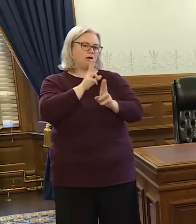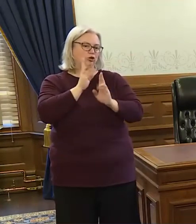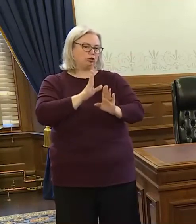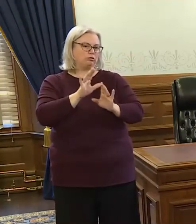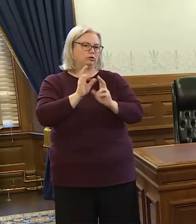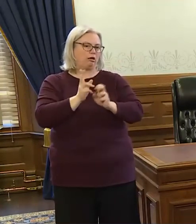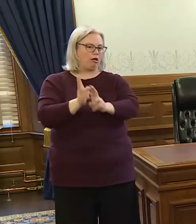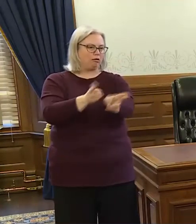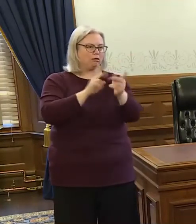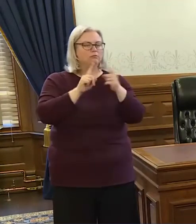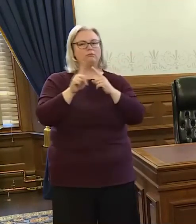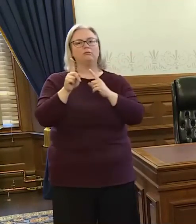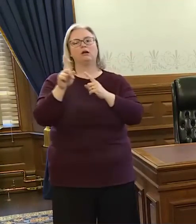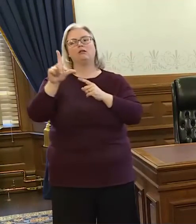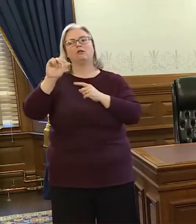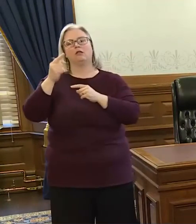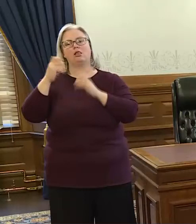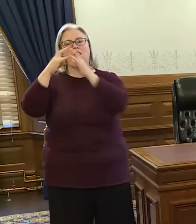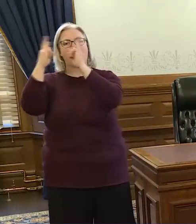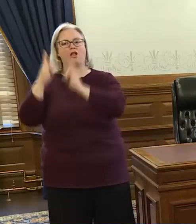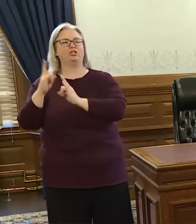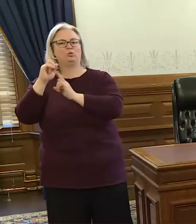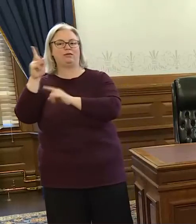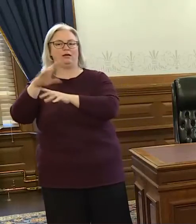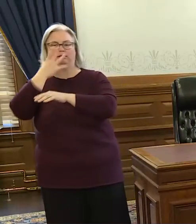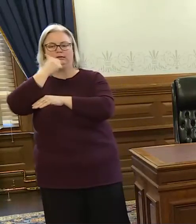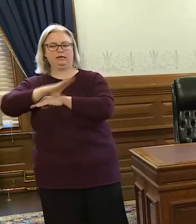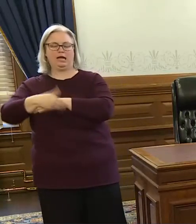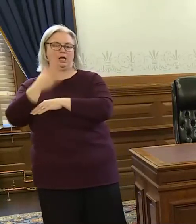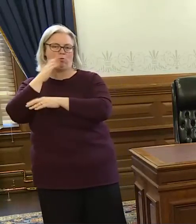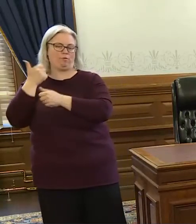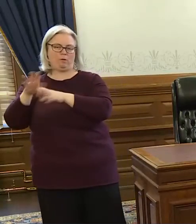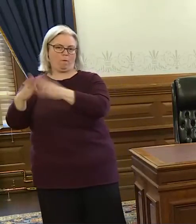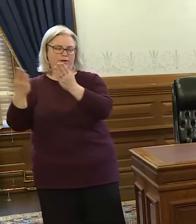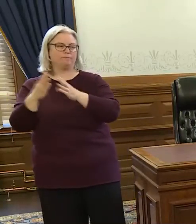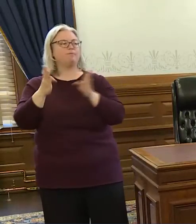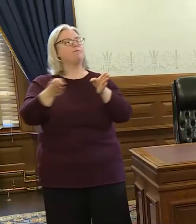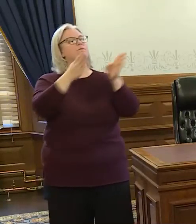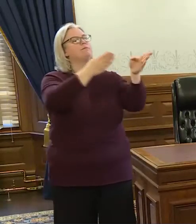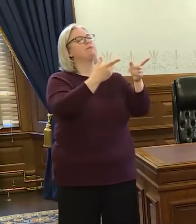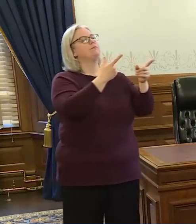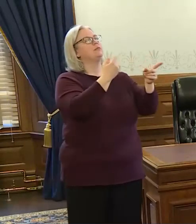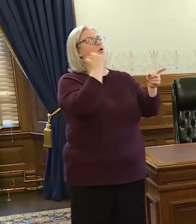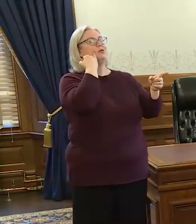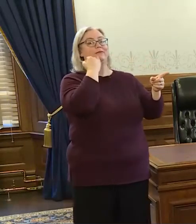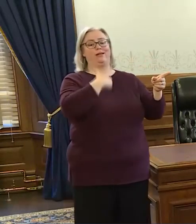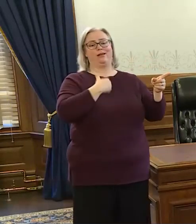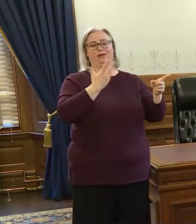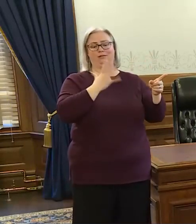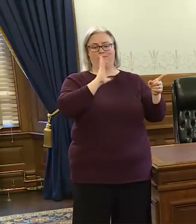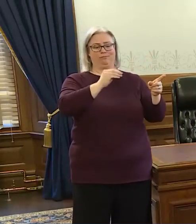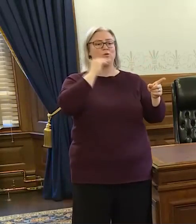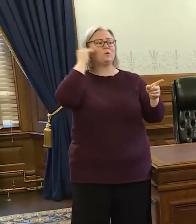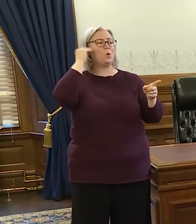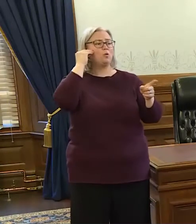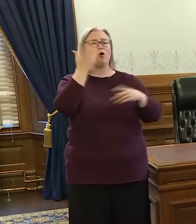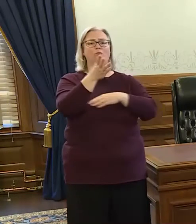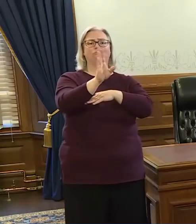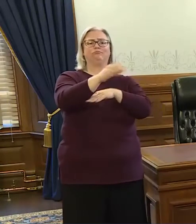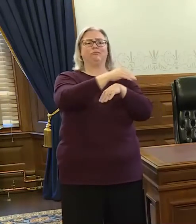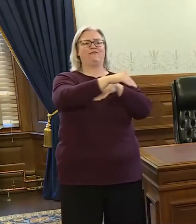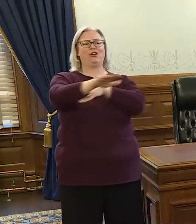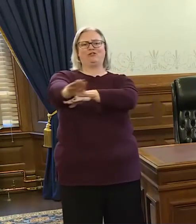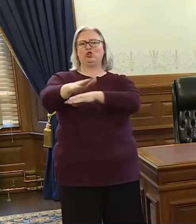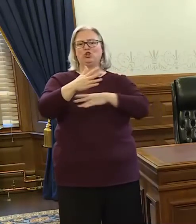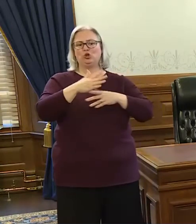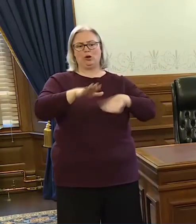in won't be open. Kind of an off-beat question, Governor, but, you know, I go home and try to take a walk with Deb every afternoon. And